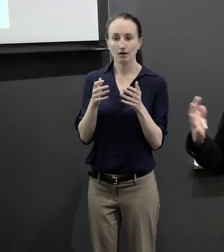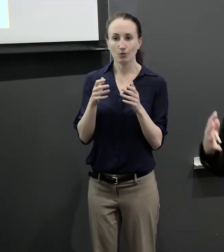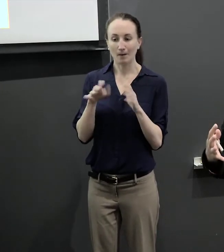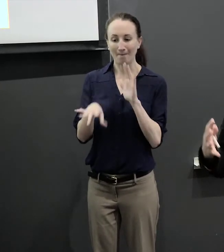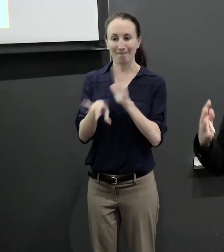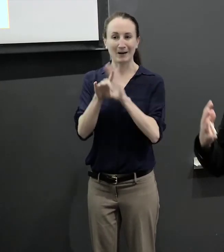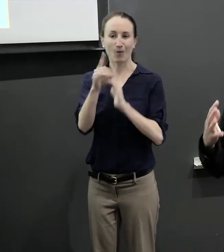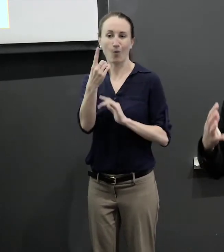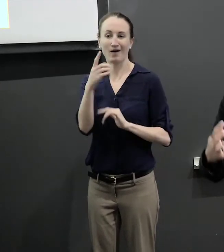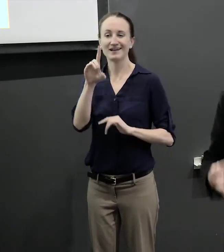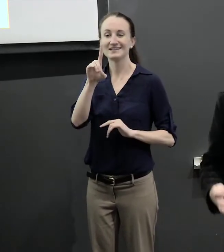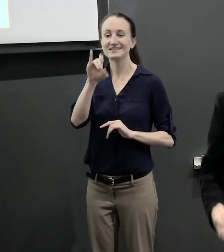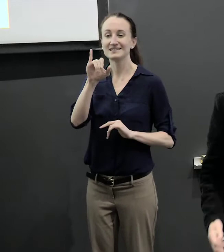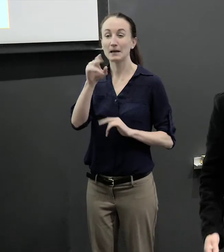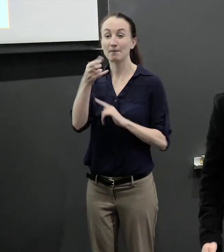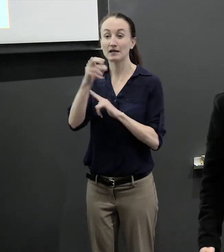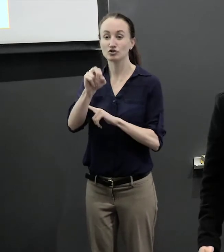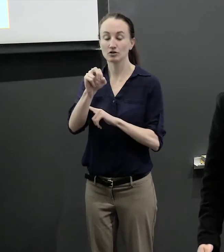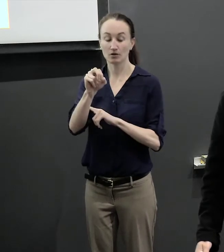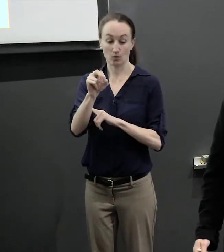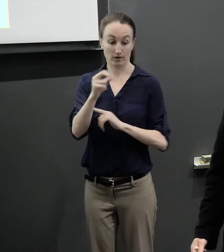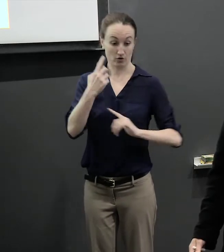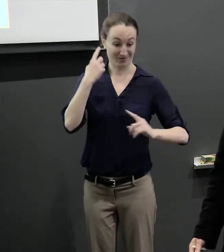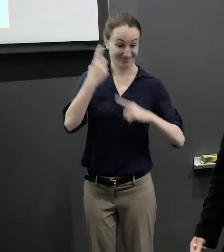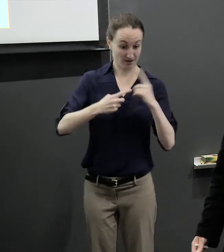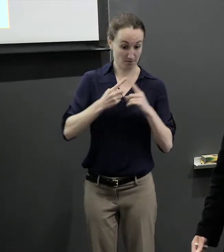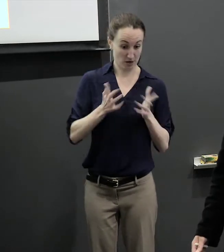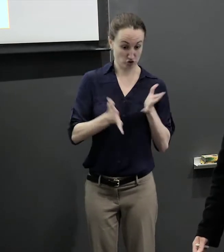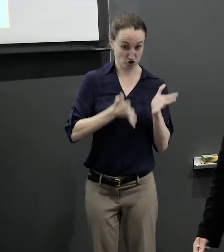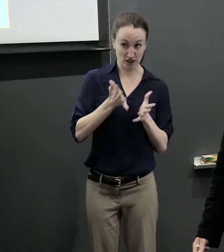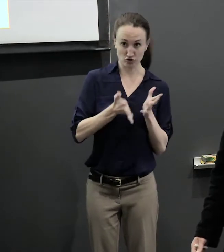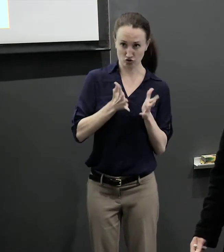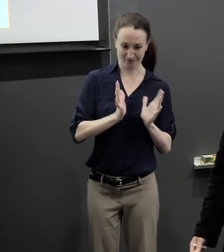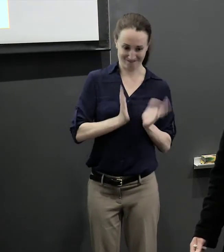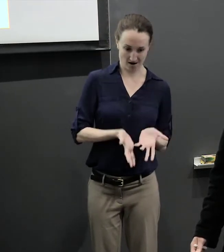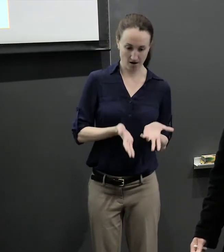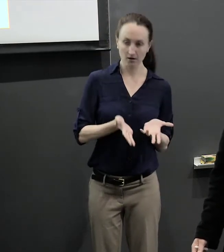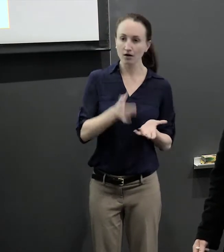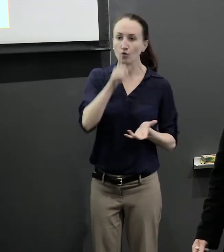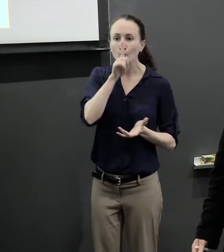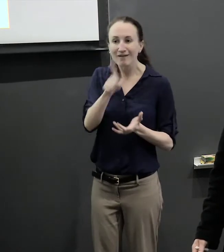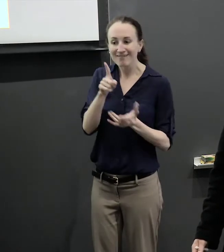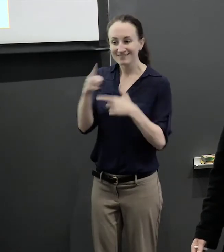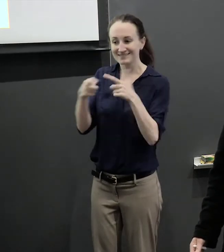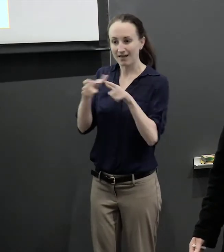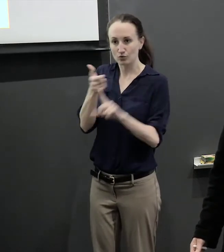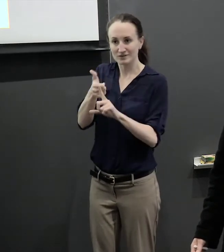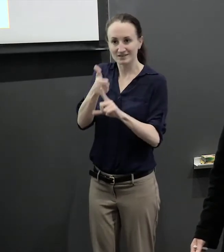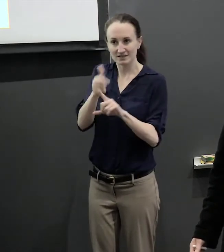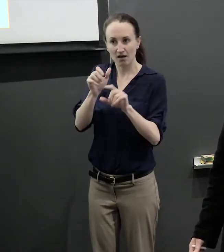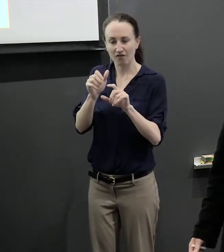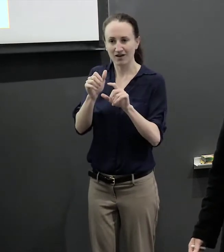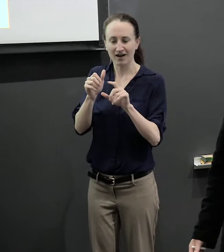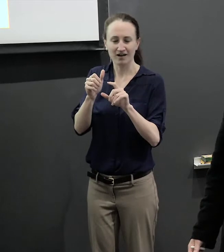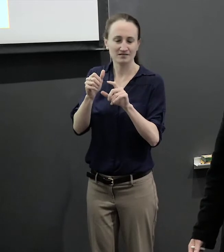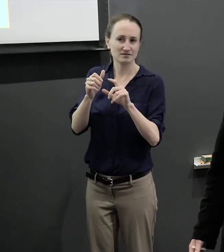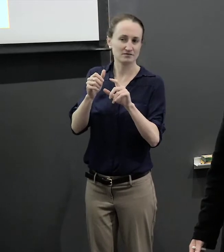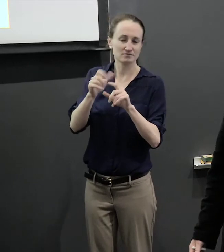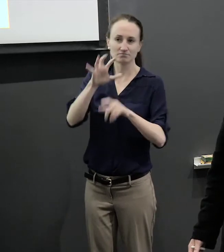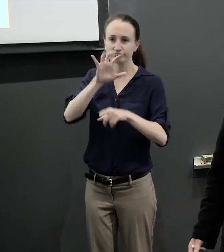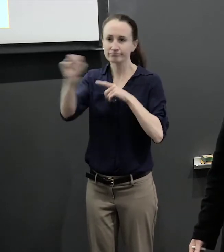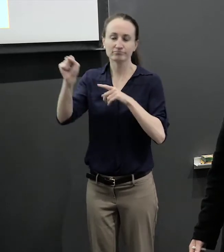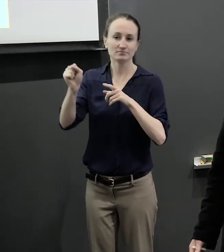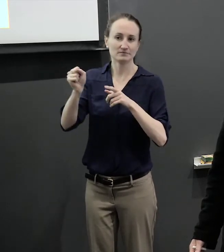even when gestures are fully taken into account, in China, the sign language really has expressive possibilities that spoken